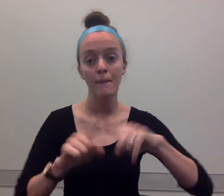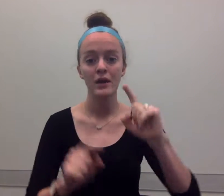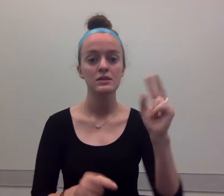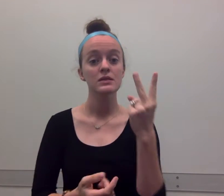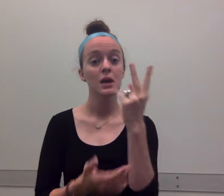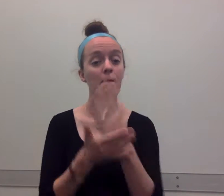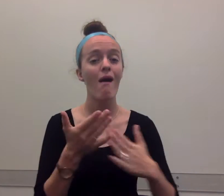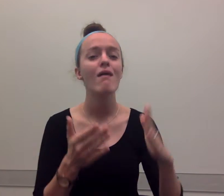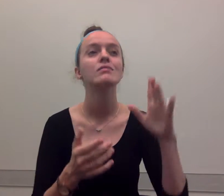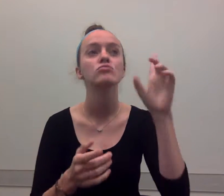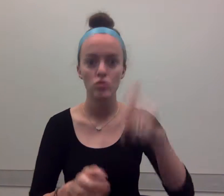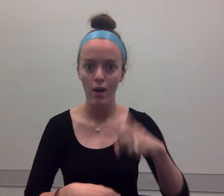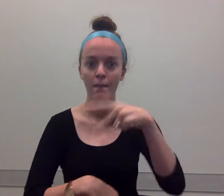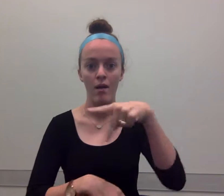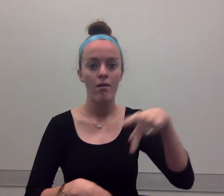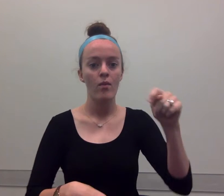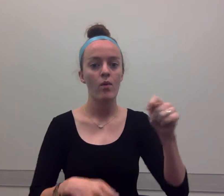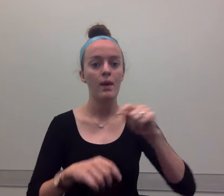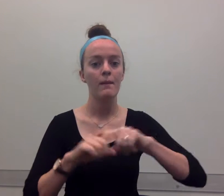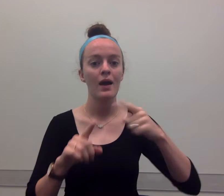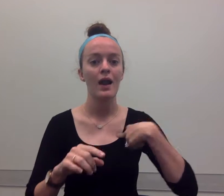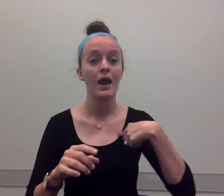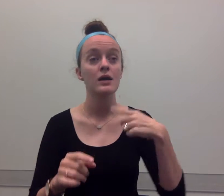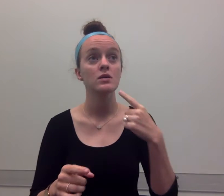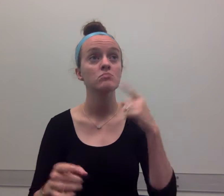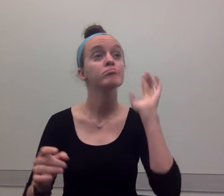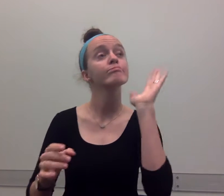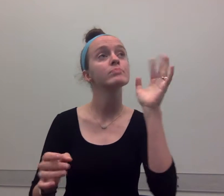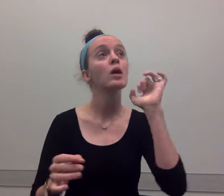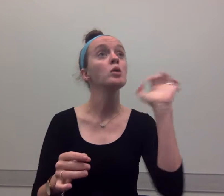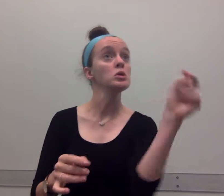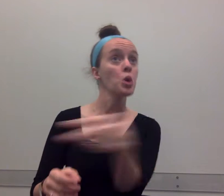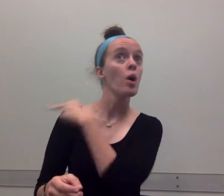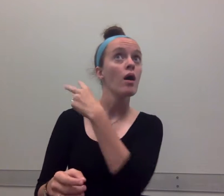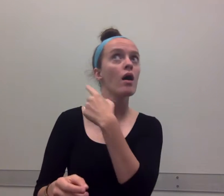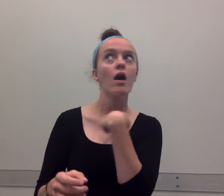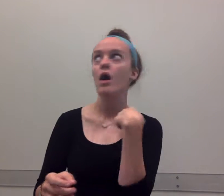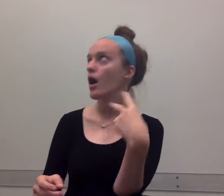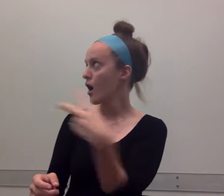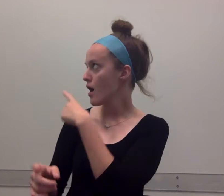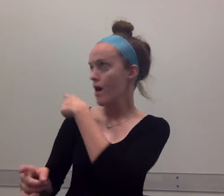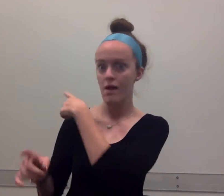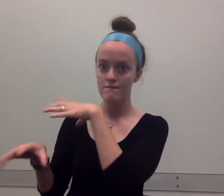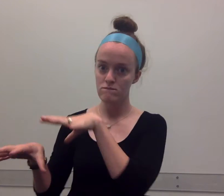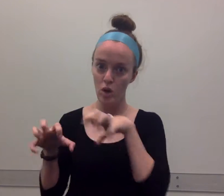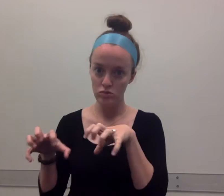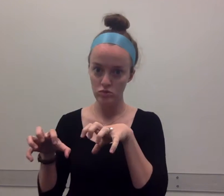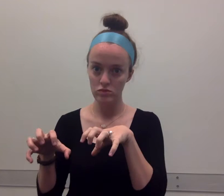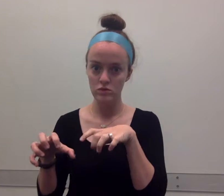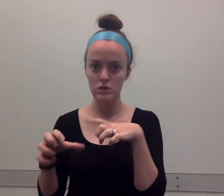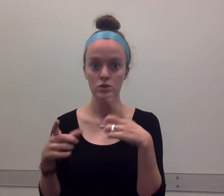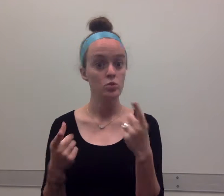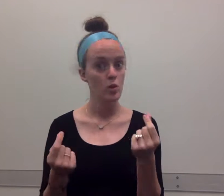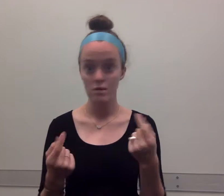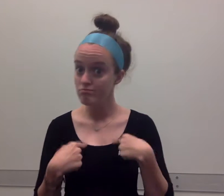require PowerPoint. So once I referred to the PowerPoint was frozen. And what did I do? I